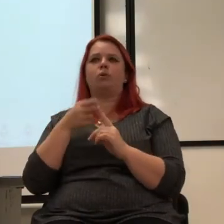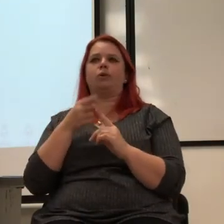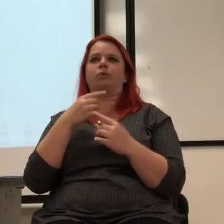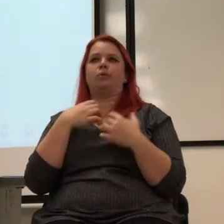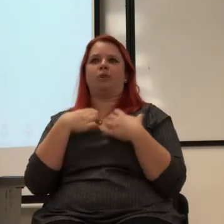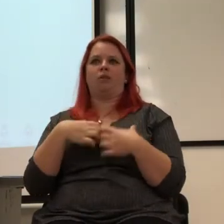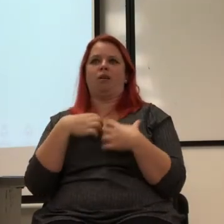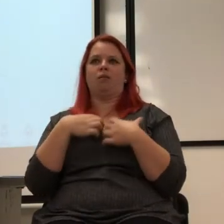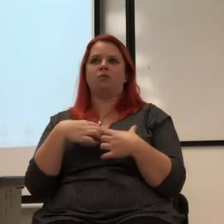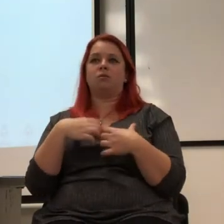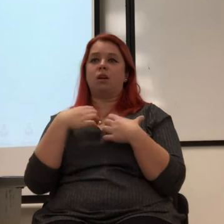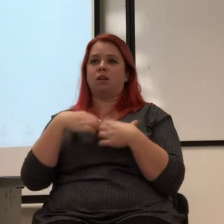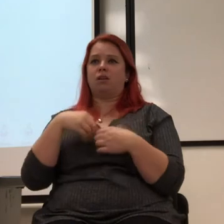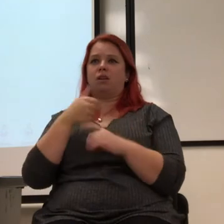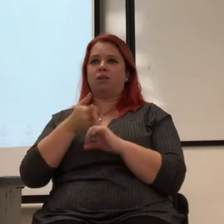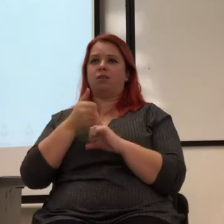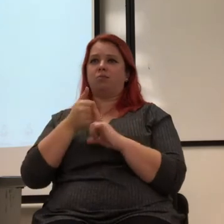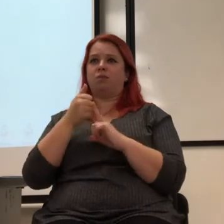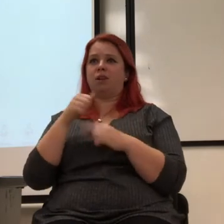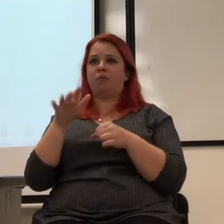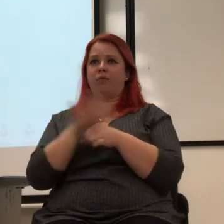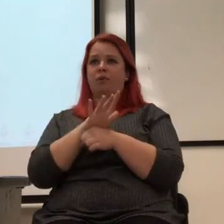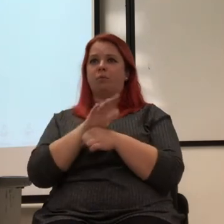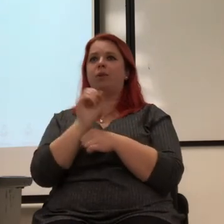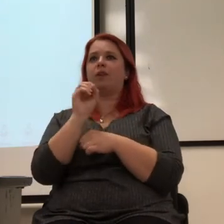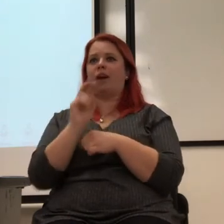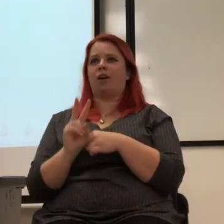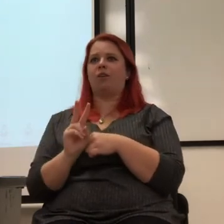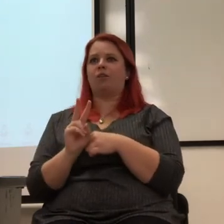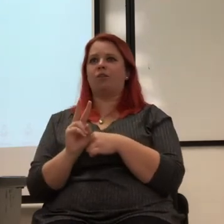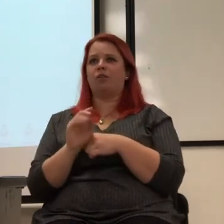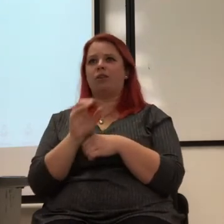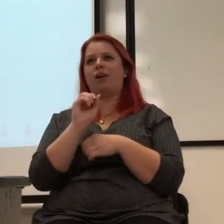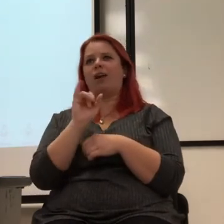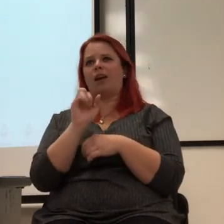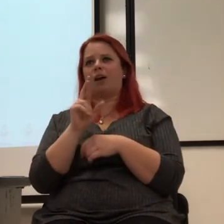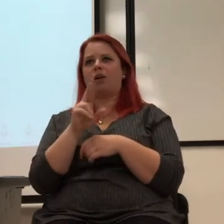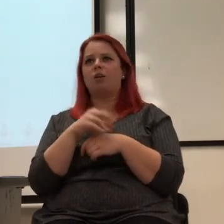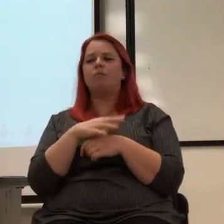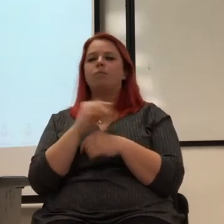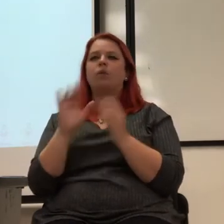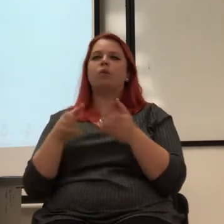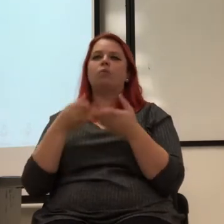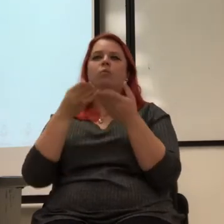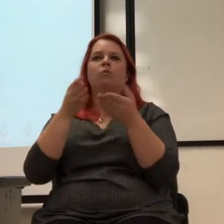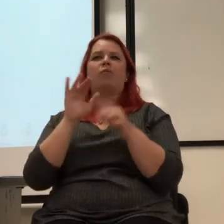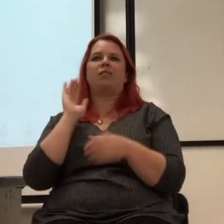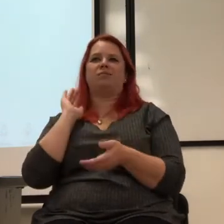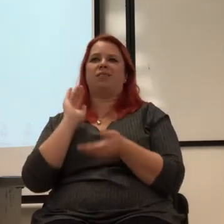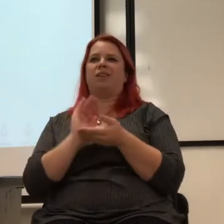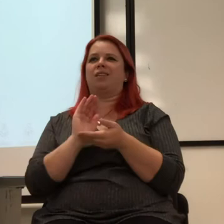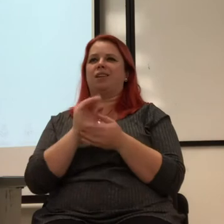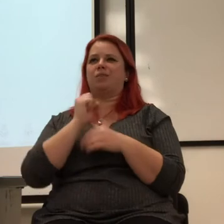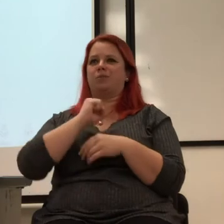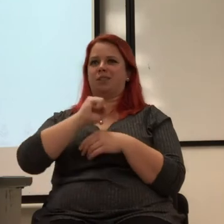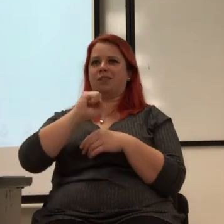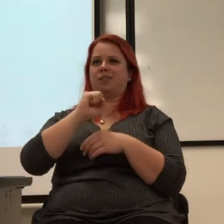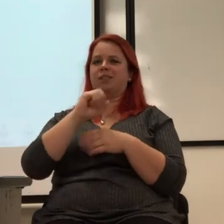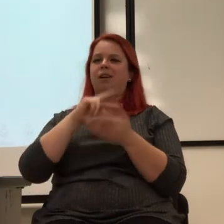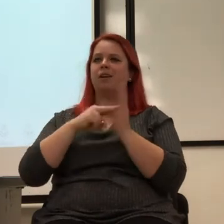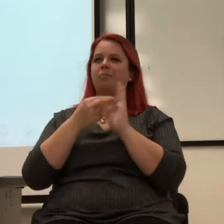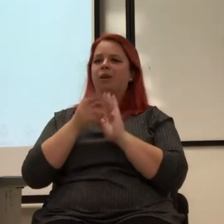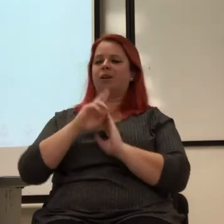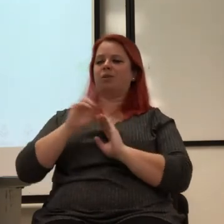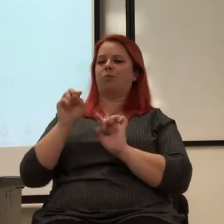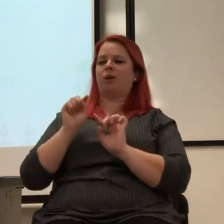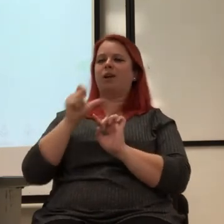what are the lungs filled with? Air. You know, and air provides much less resistance, so it doesn't have to generate as much pressure, and that's